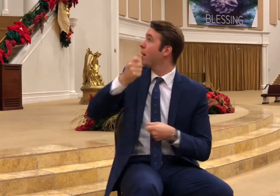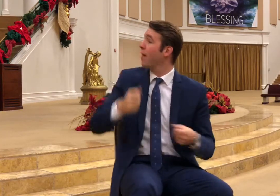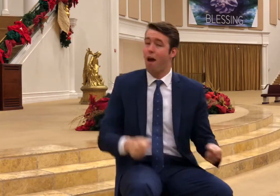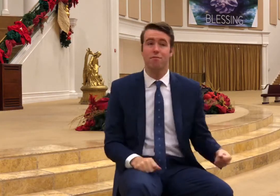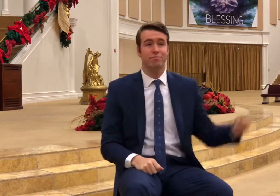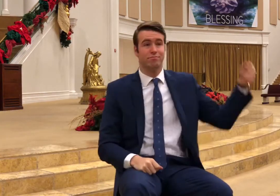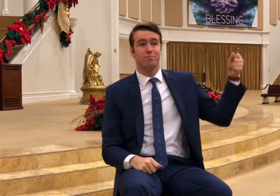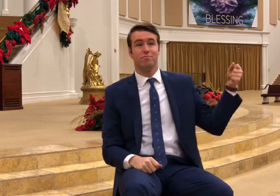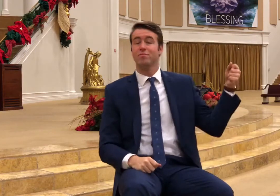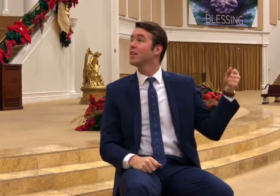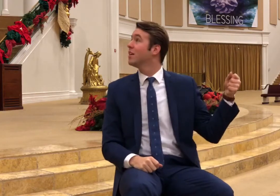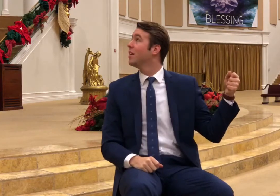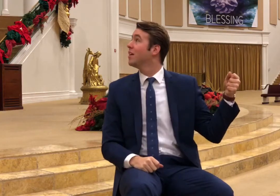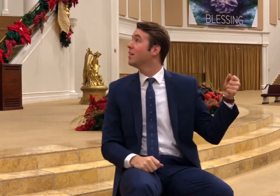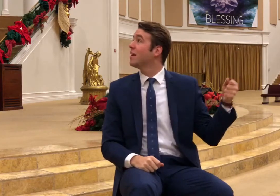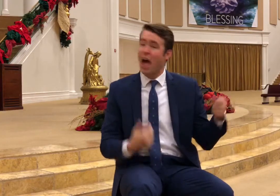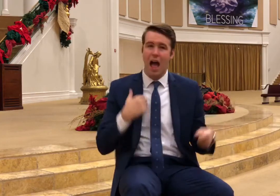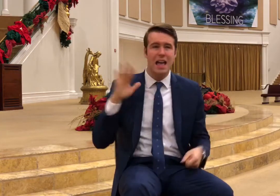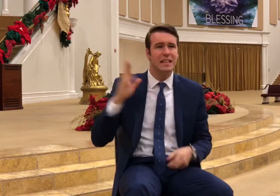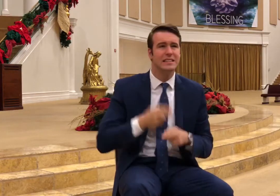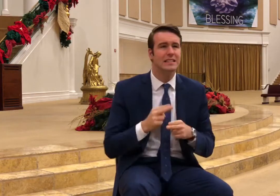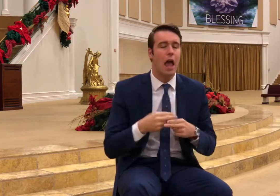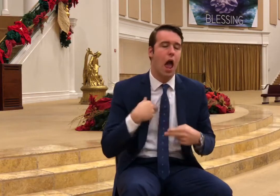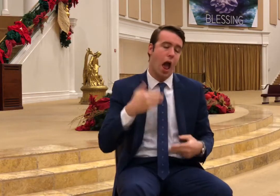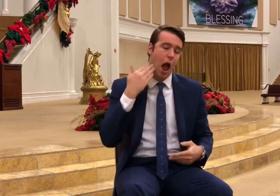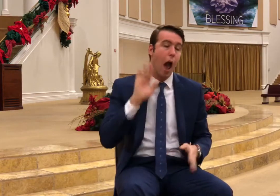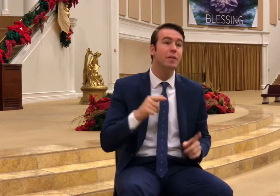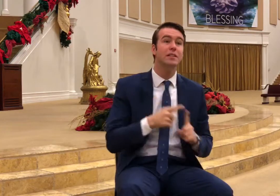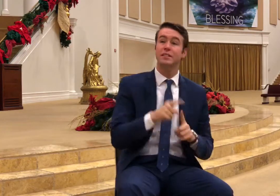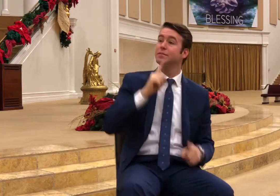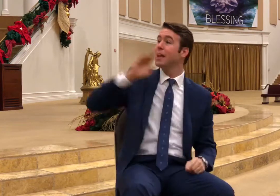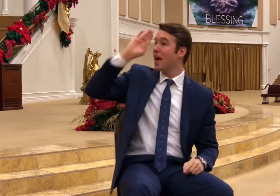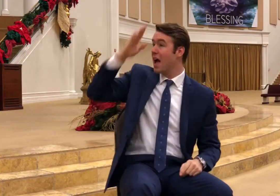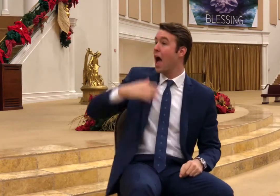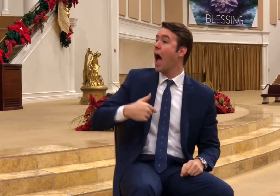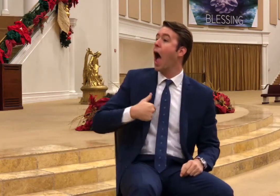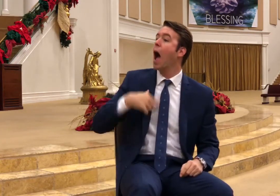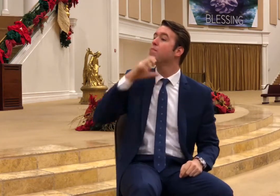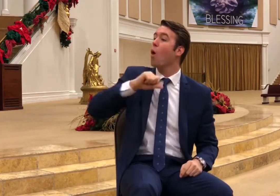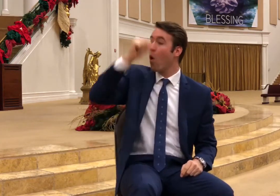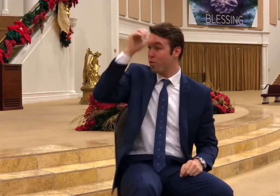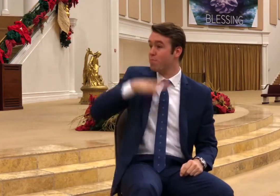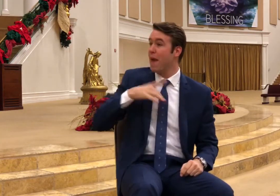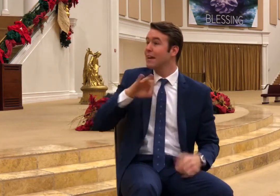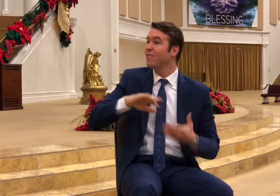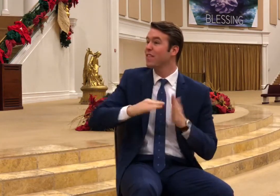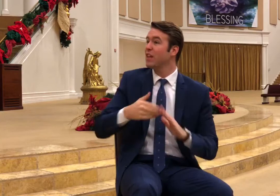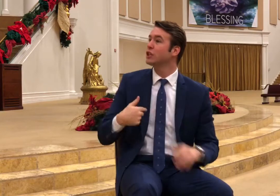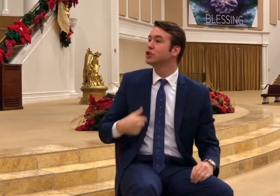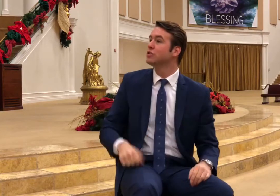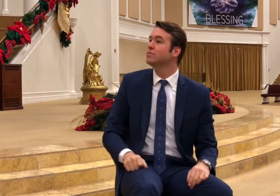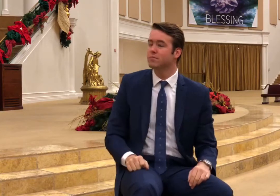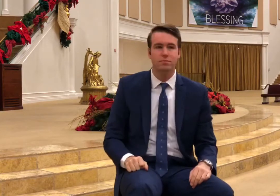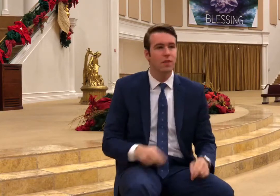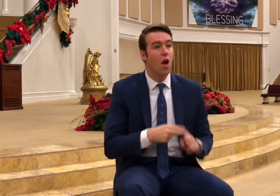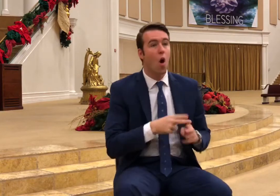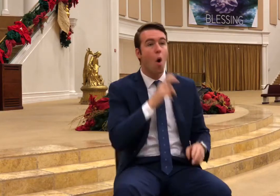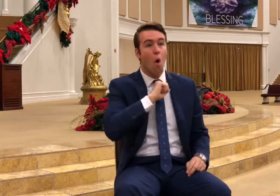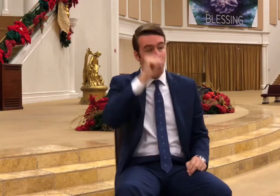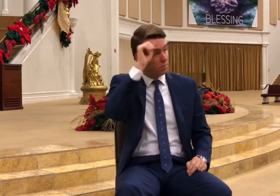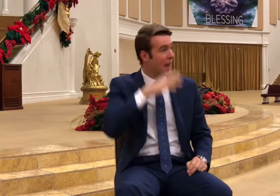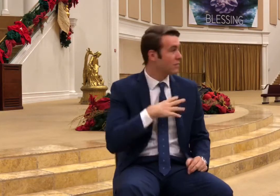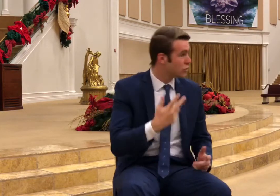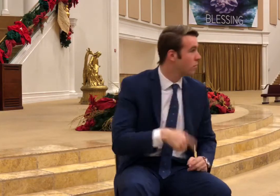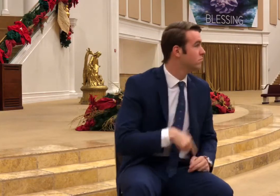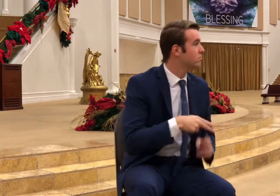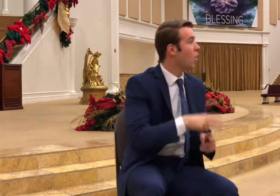left. I don't even know what his name is. He introduced himself as, "I'm the old man of the village." They call him Old Man, so